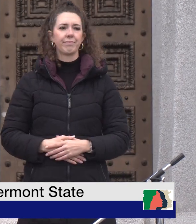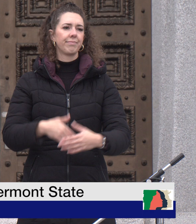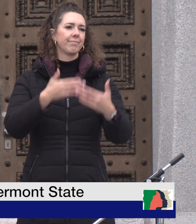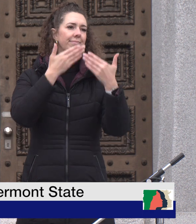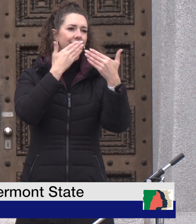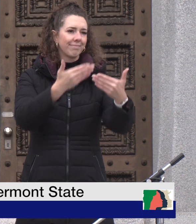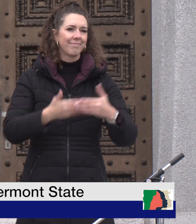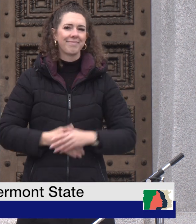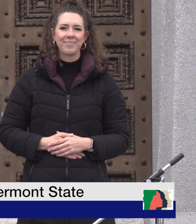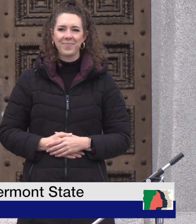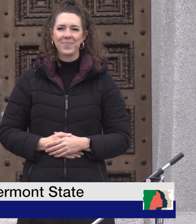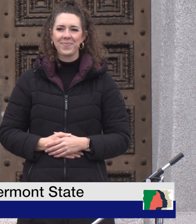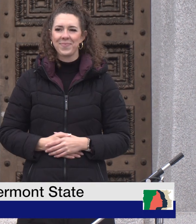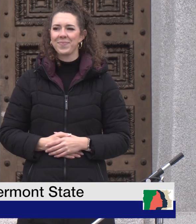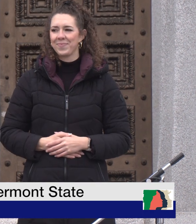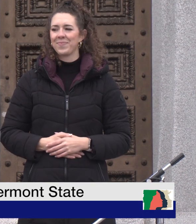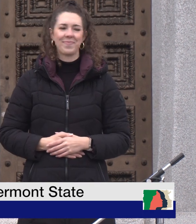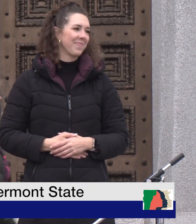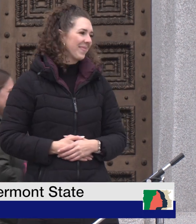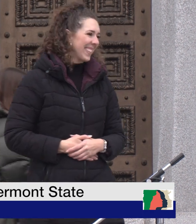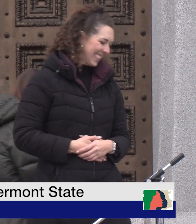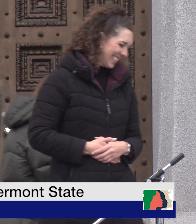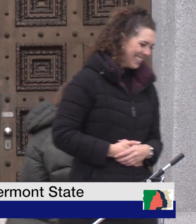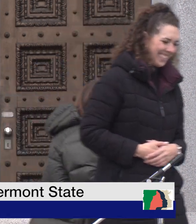Thank you.